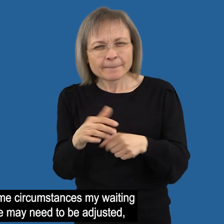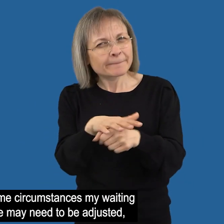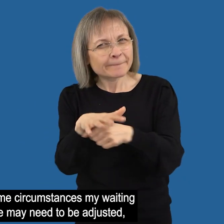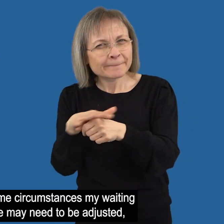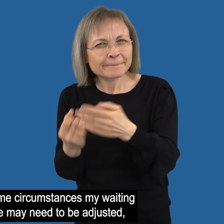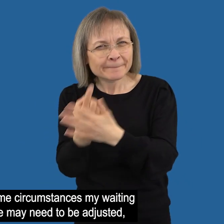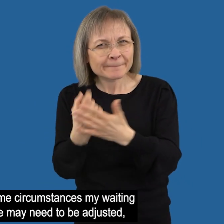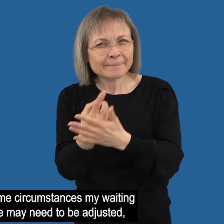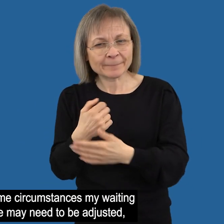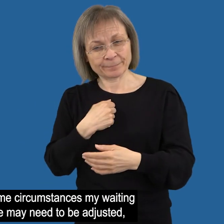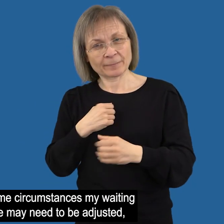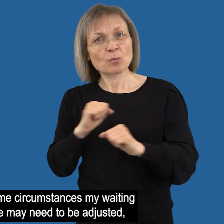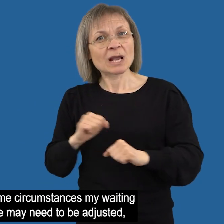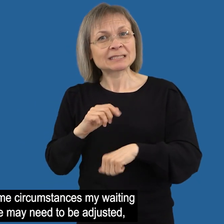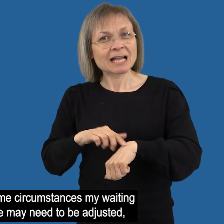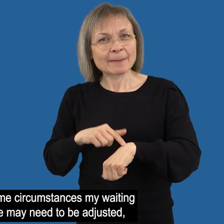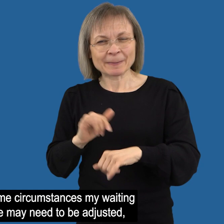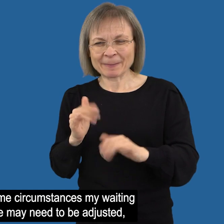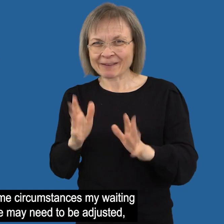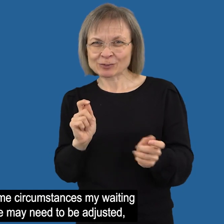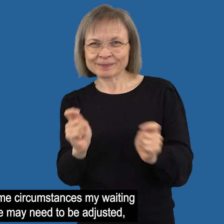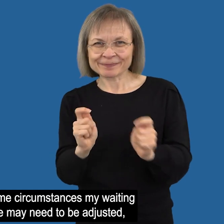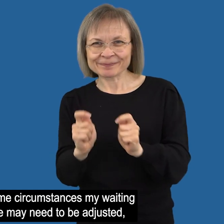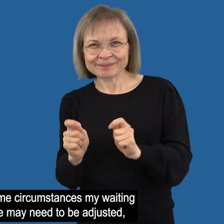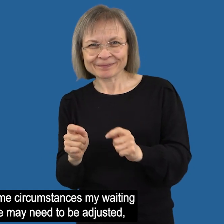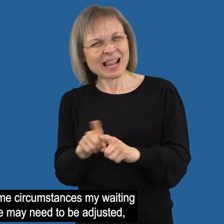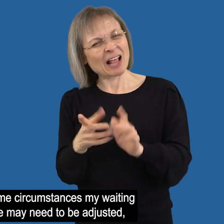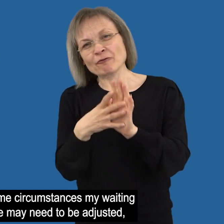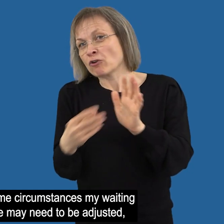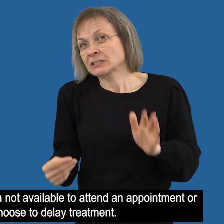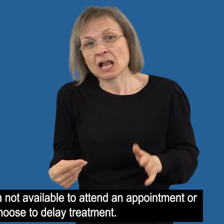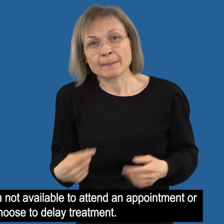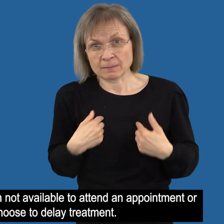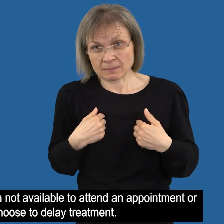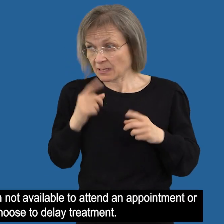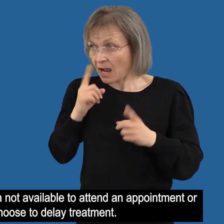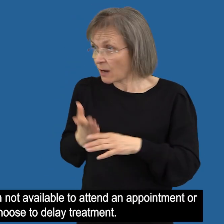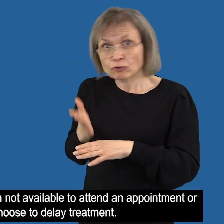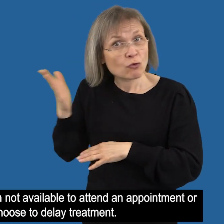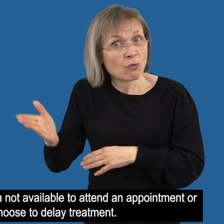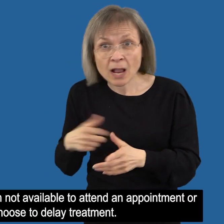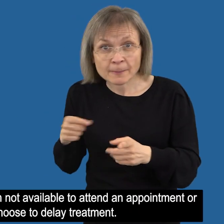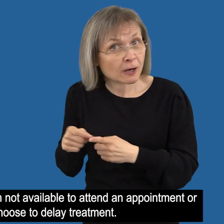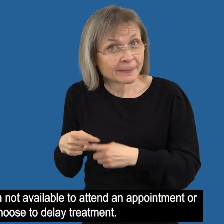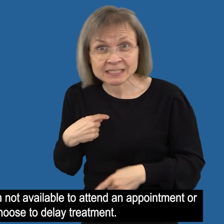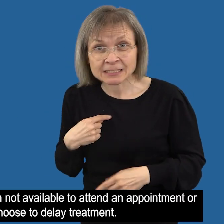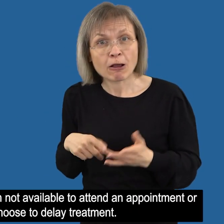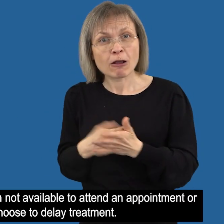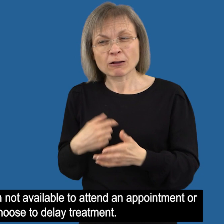In some circumstances, my waiting time may need to be adjusted. For example, if I am not available to attend an appointment